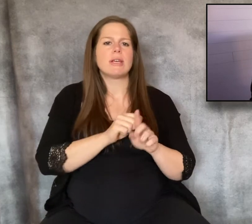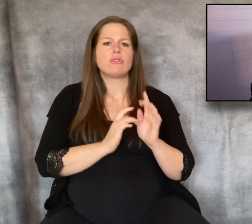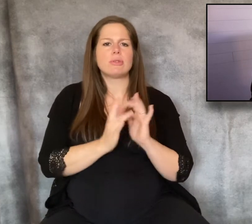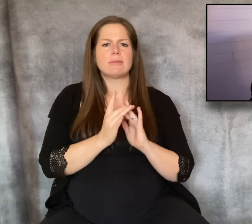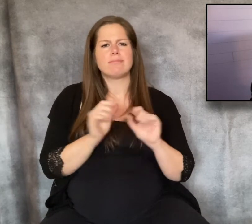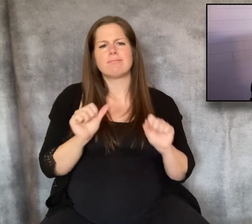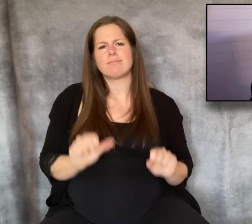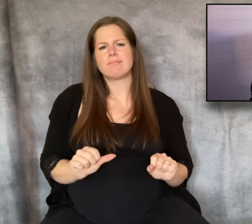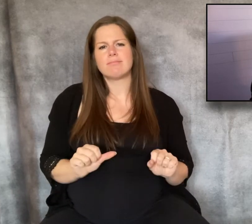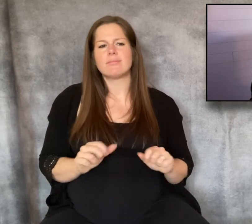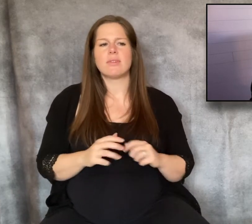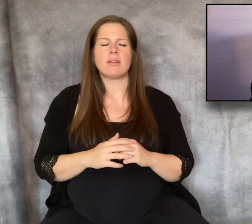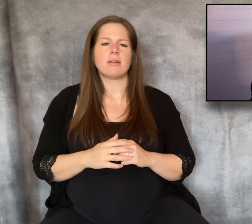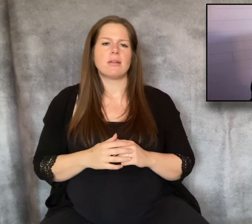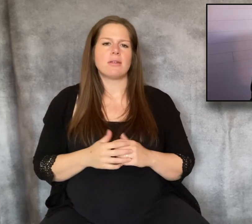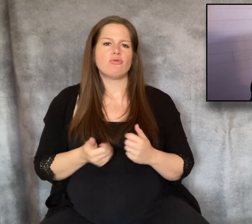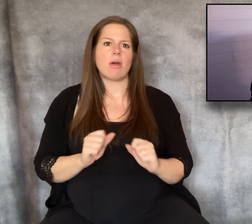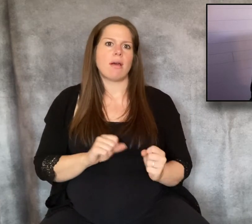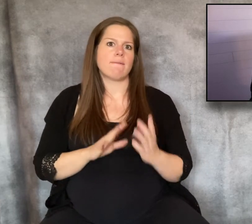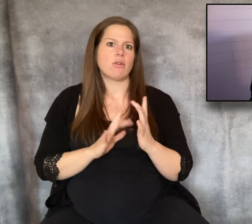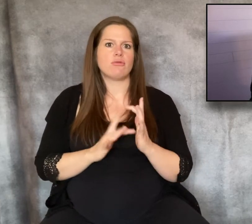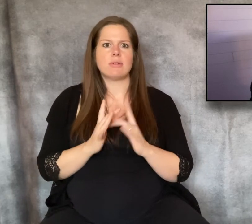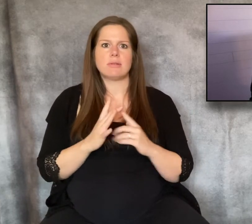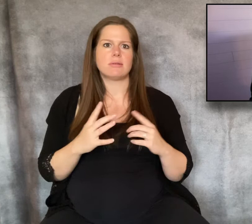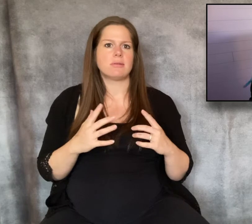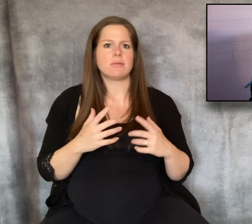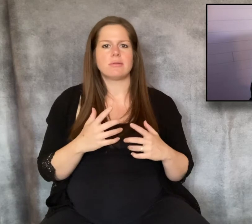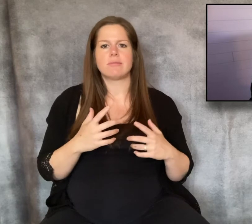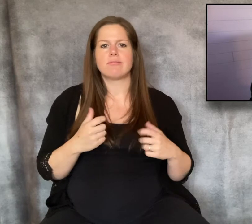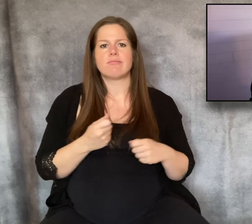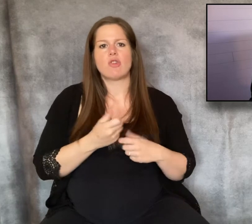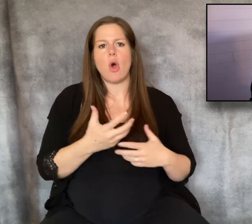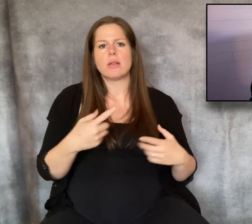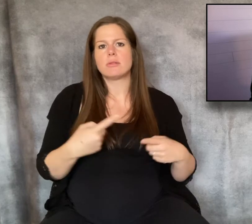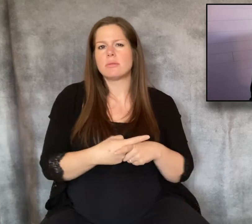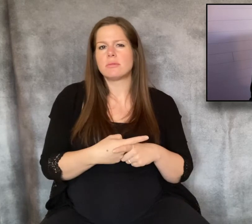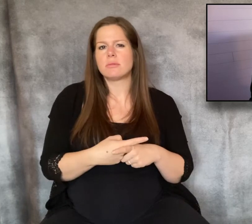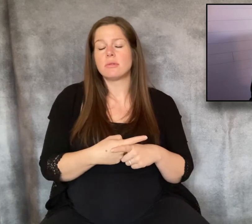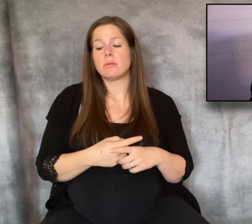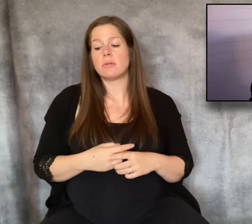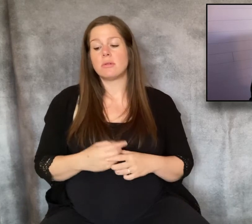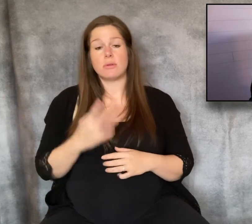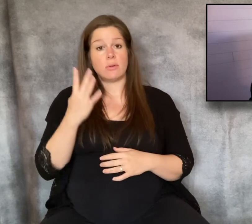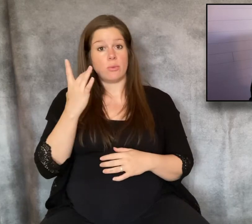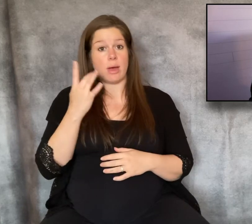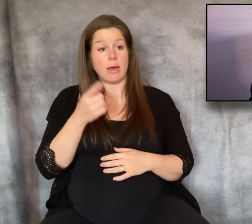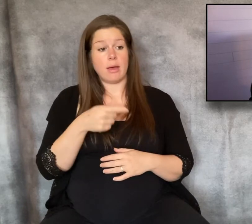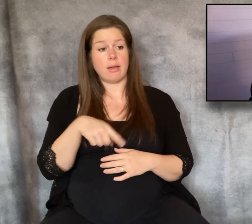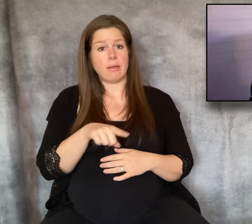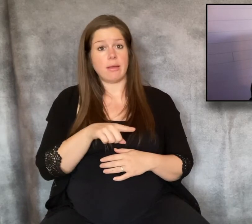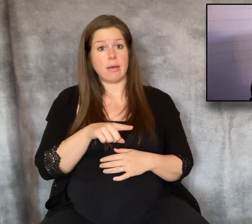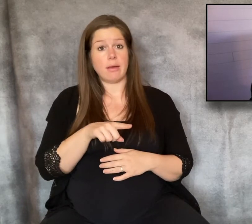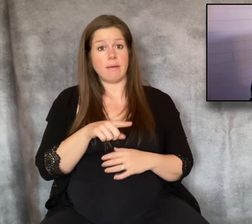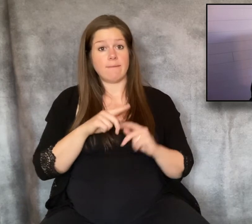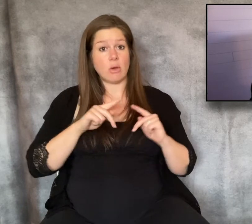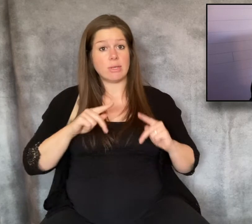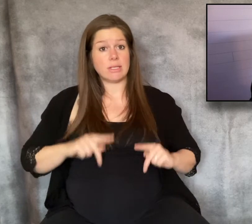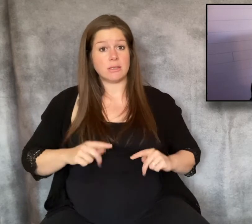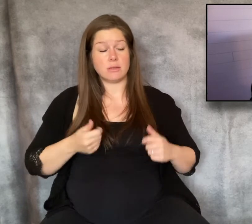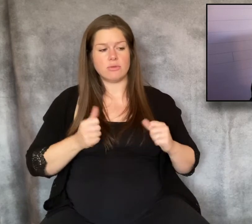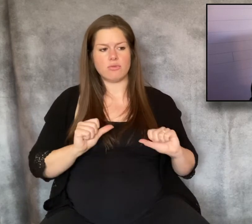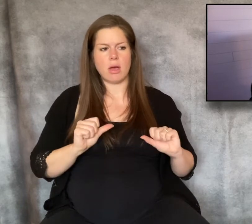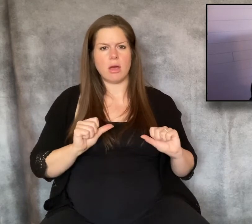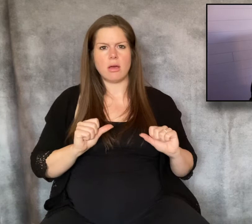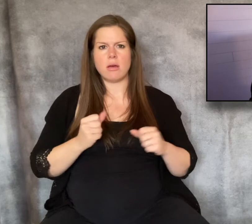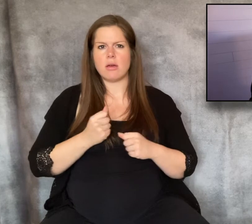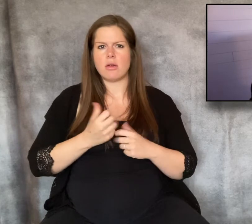position against the modern day rabbis who are saying you can divorce for any reason, because they were trying to divide Jesus from